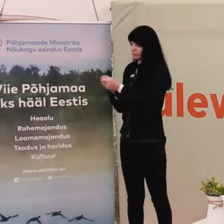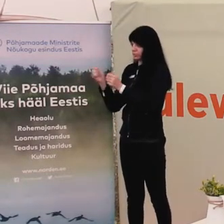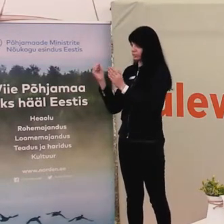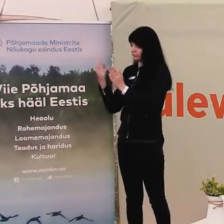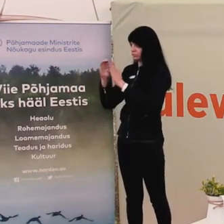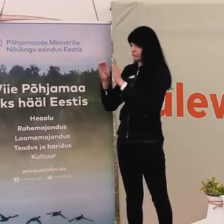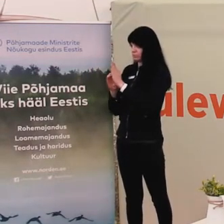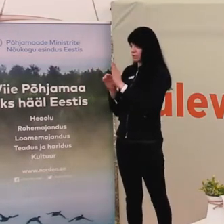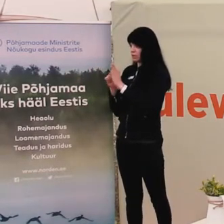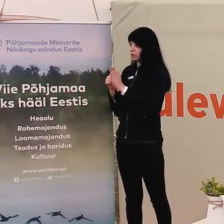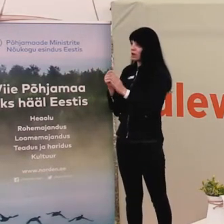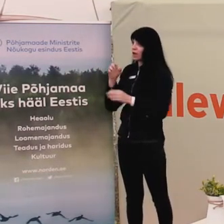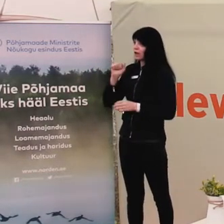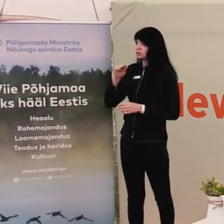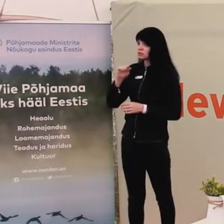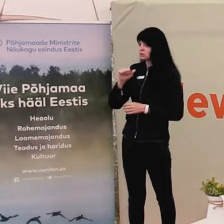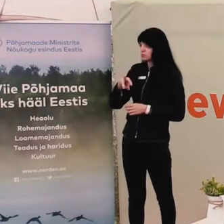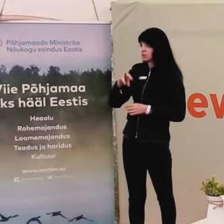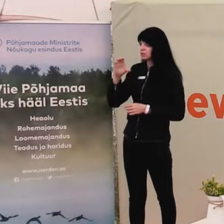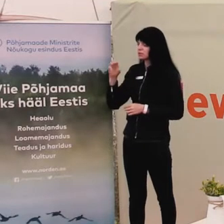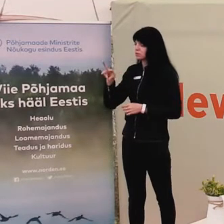Adam Smith